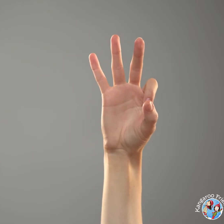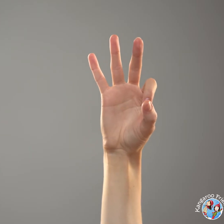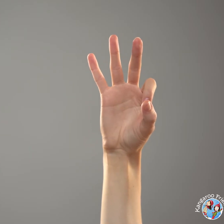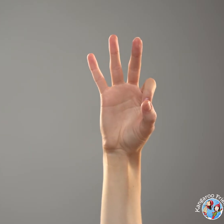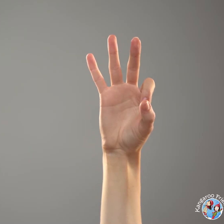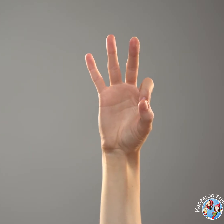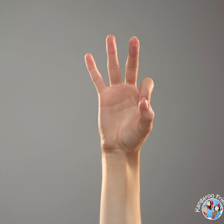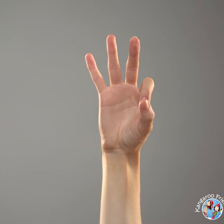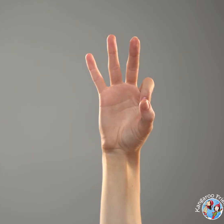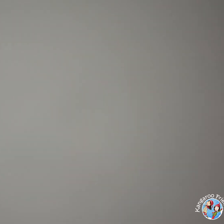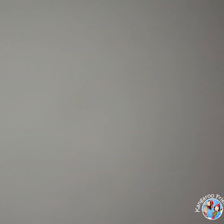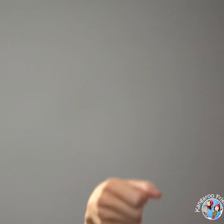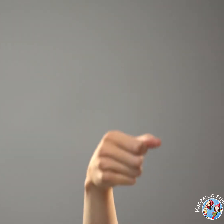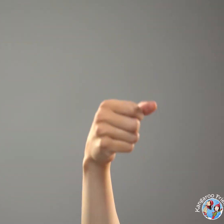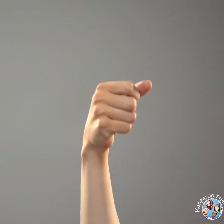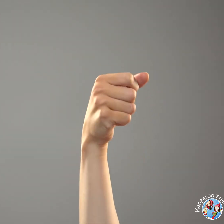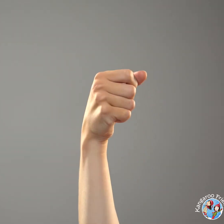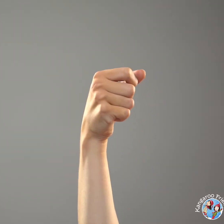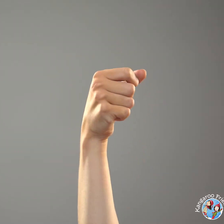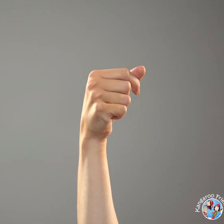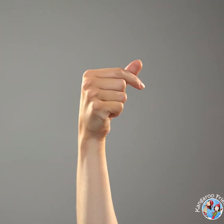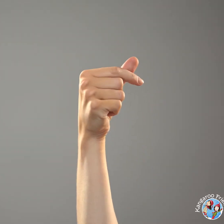F